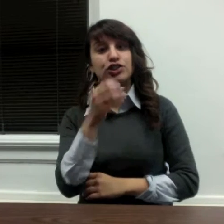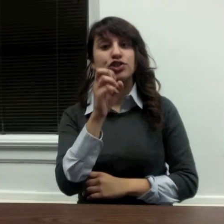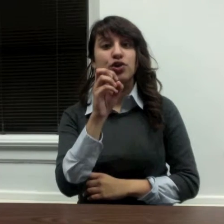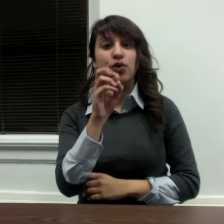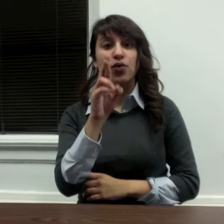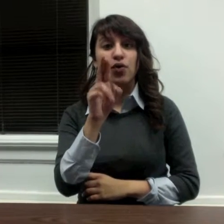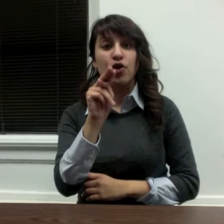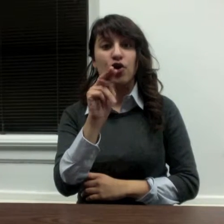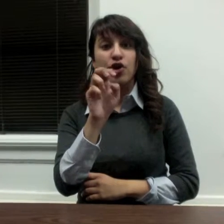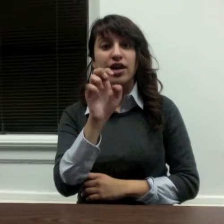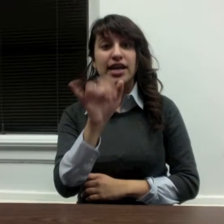treasure within.